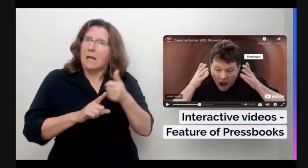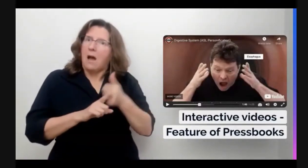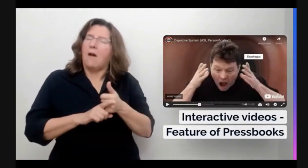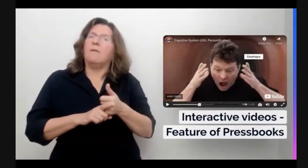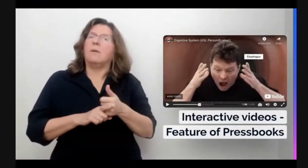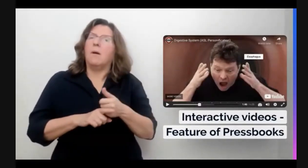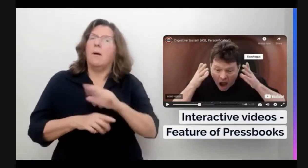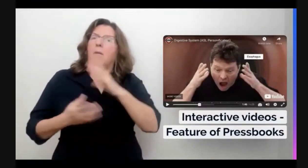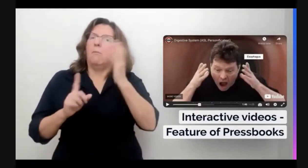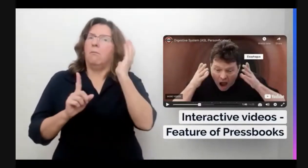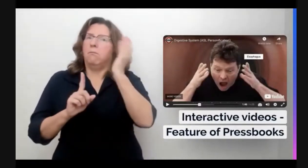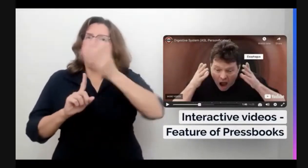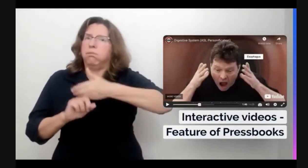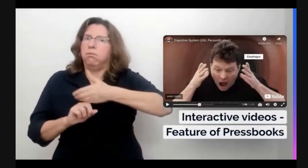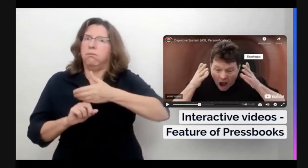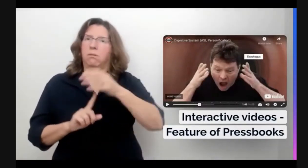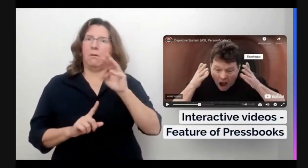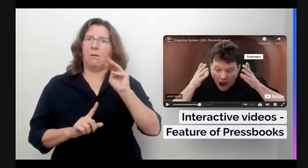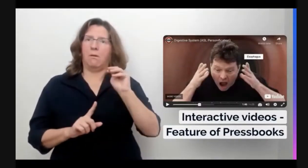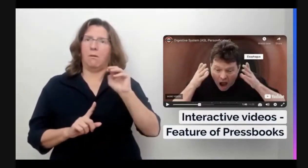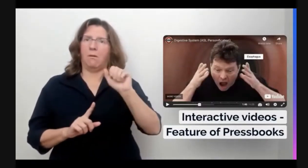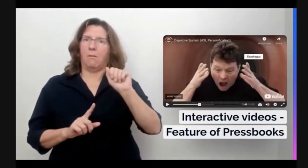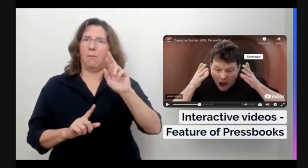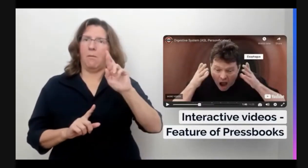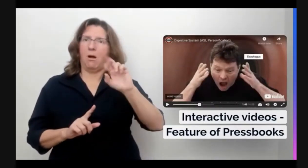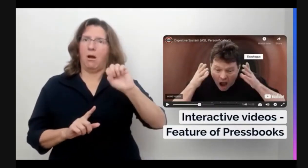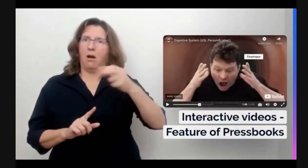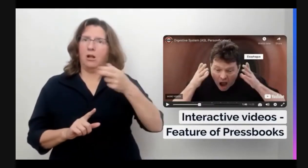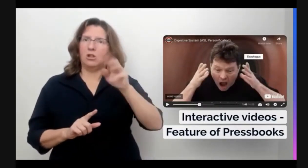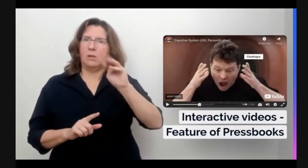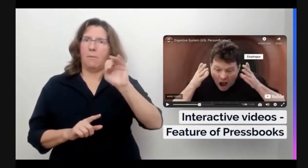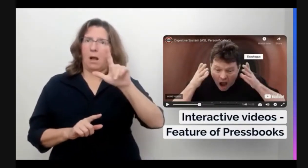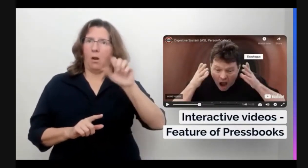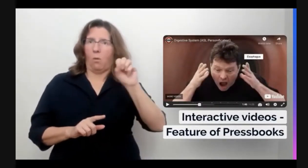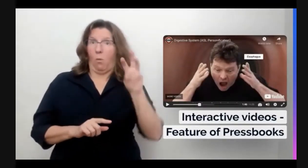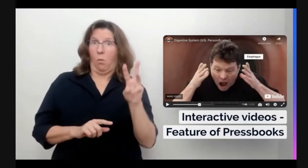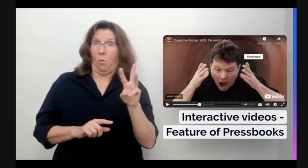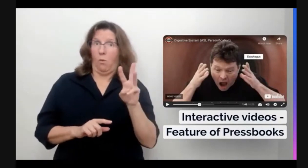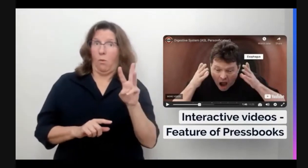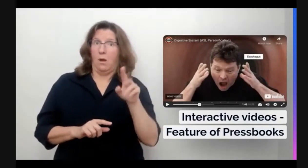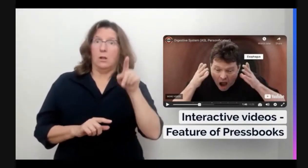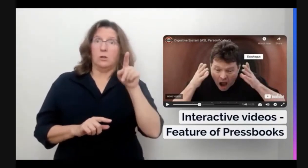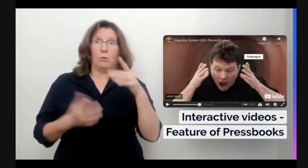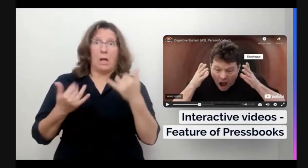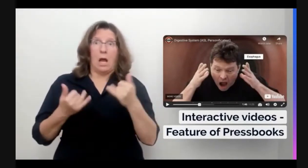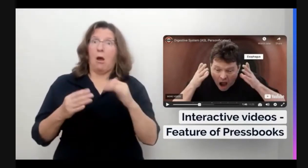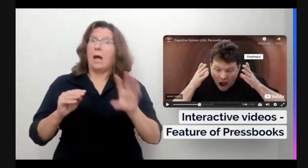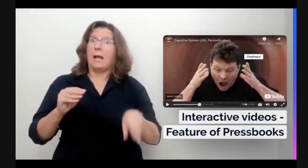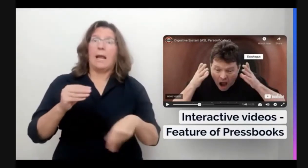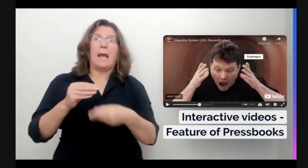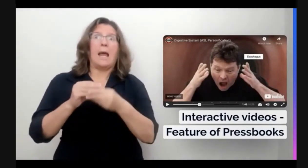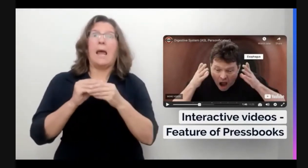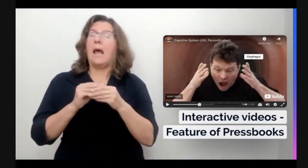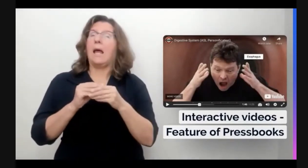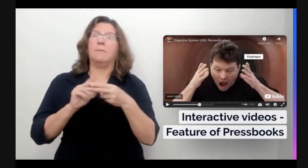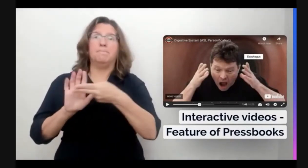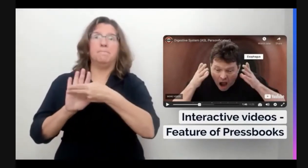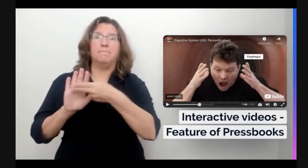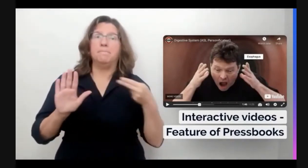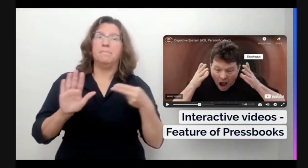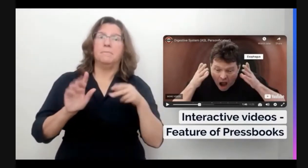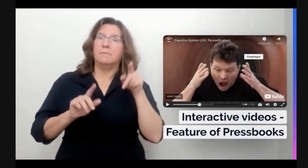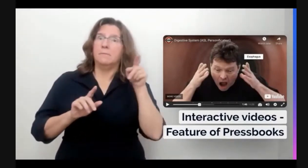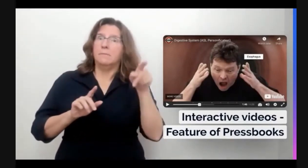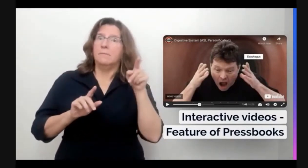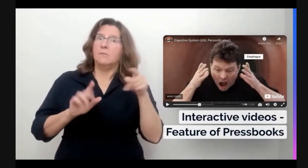He changes between the characterization of the person eating the marshmallow and feeling the ill effects, and the marshmallow